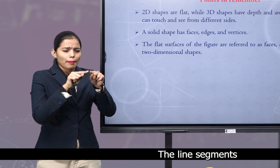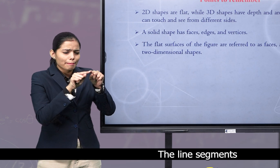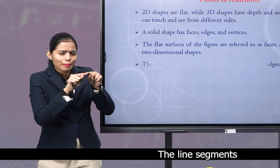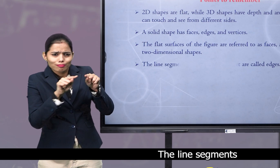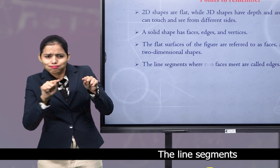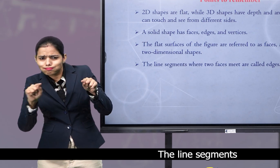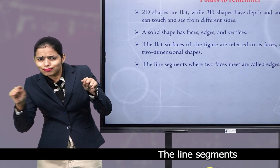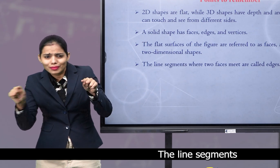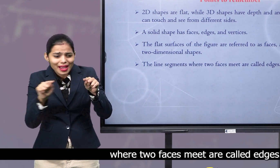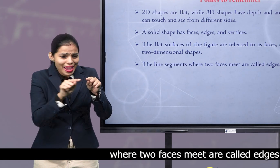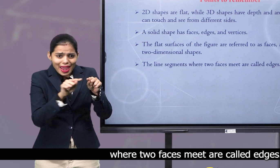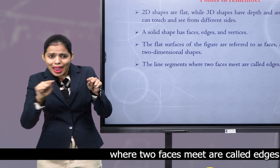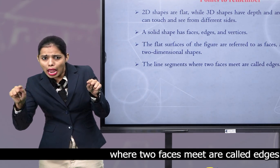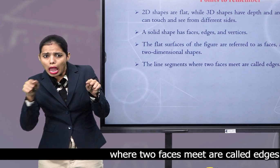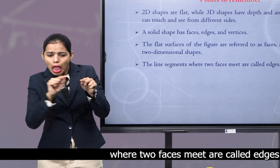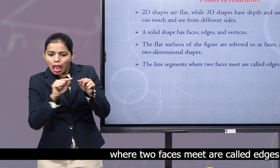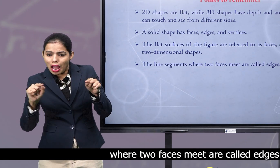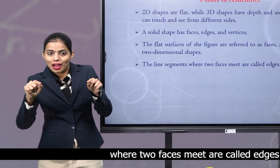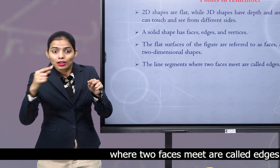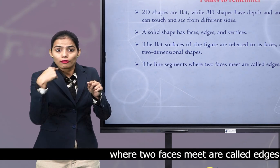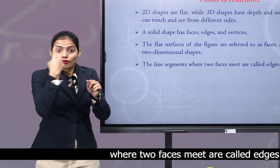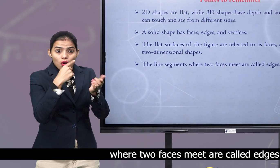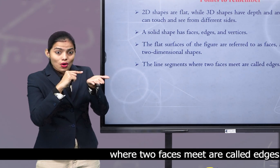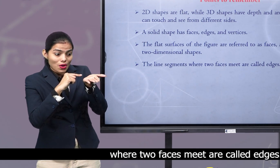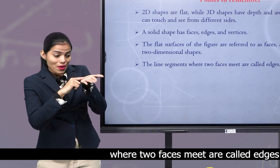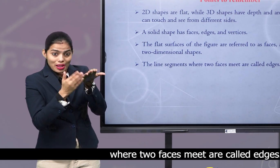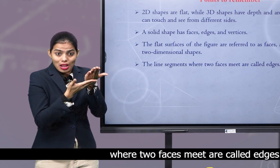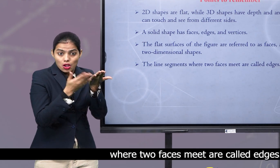The line segments where two faces meet are called edges.